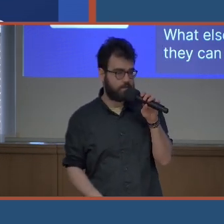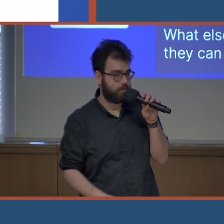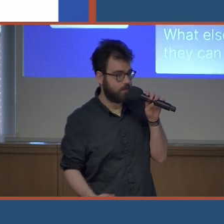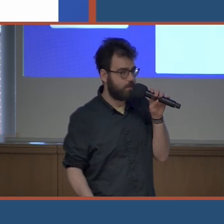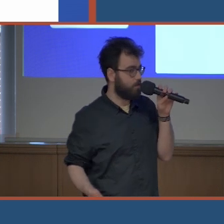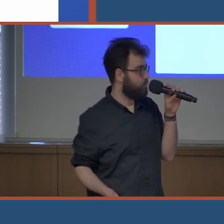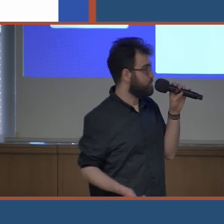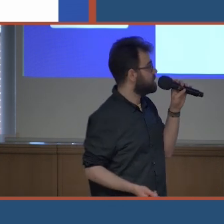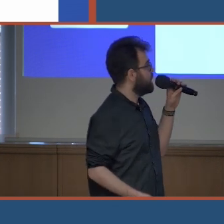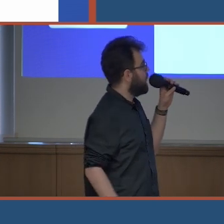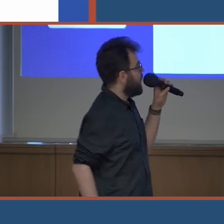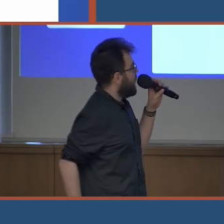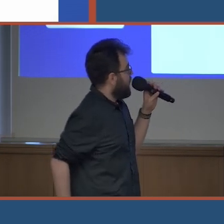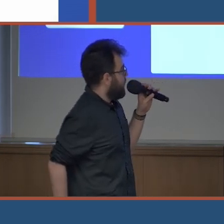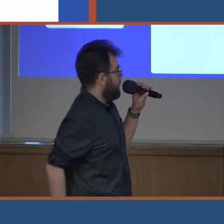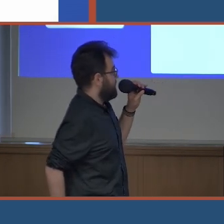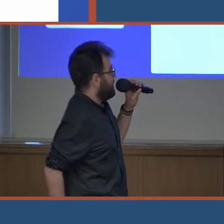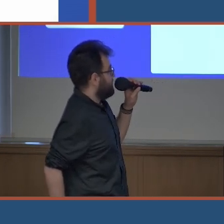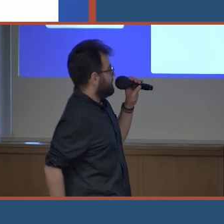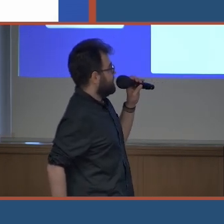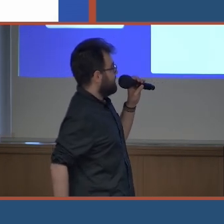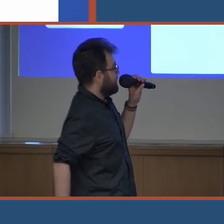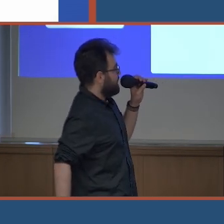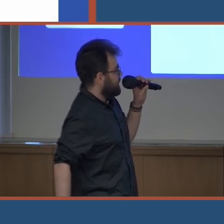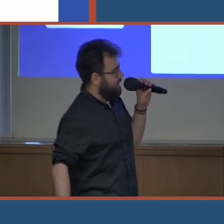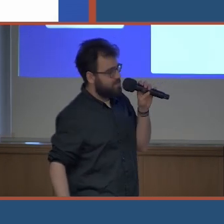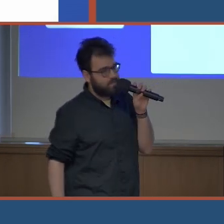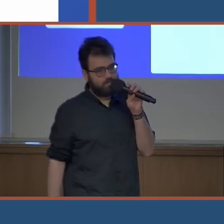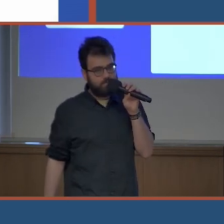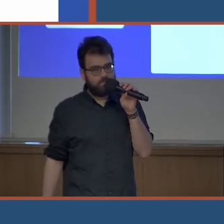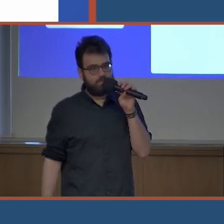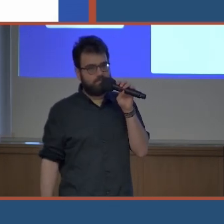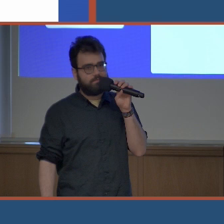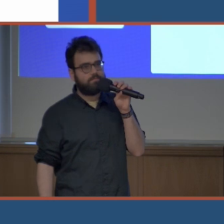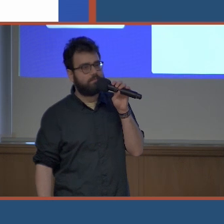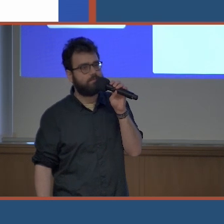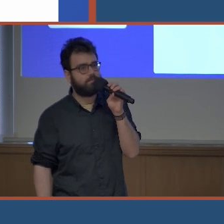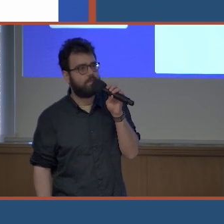roots, so radicoi roots, and it's